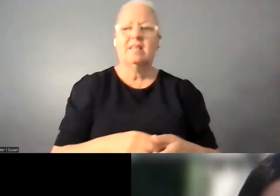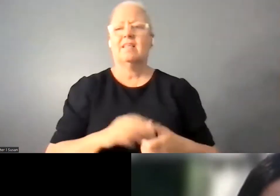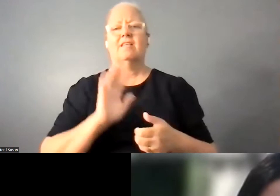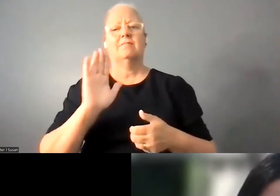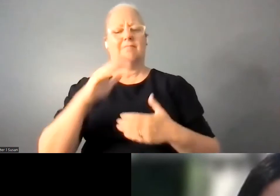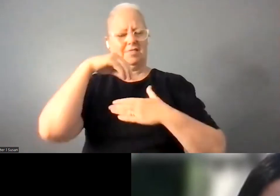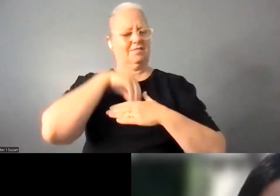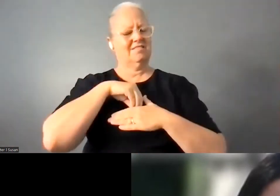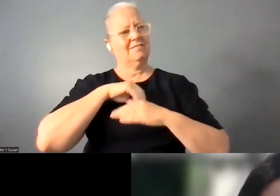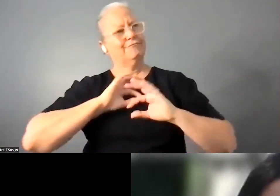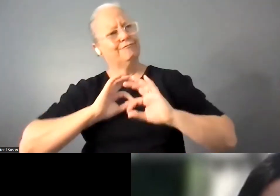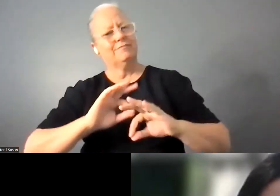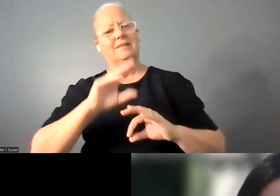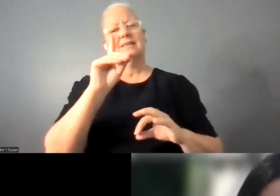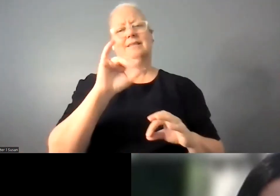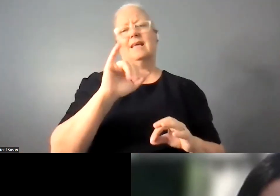you spoke against